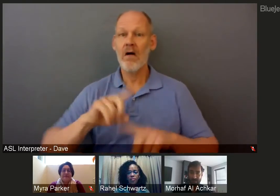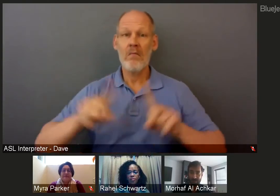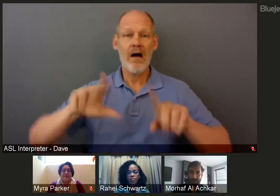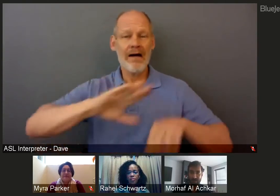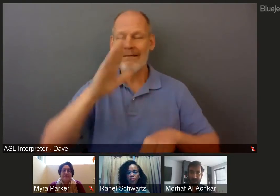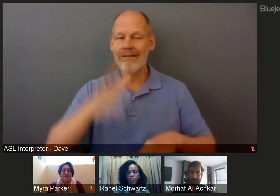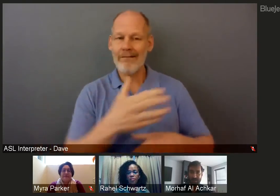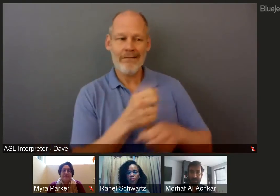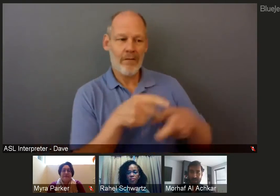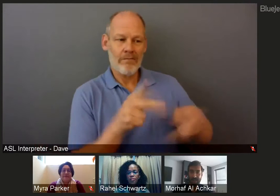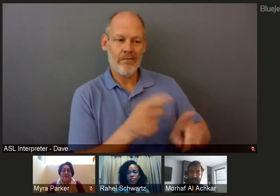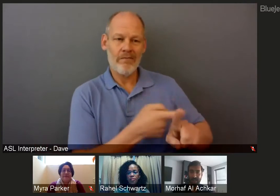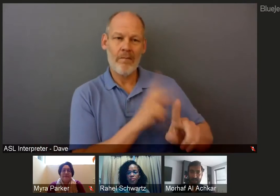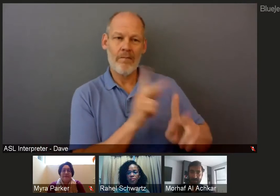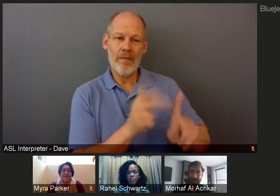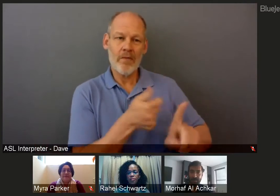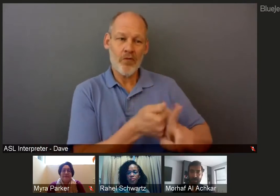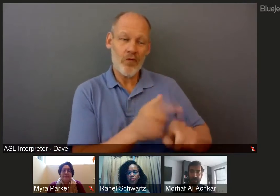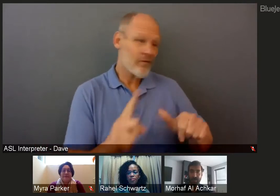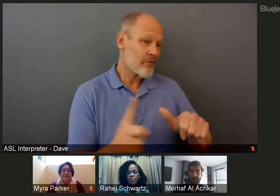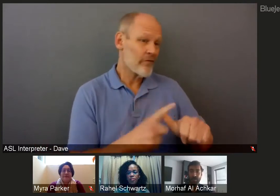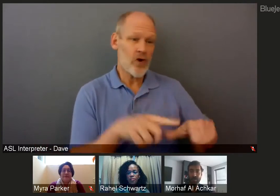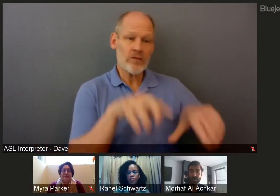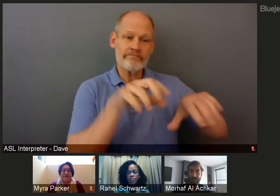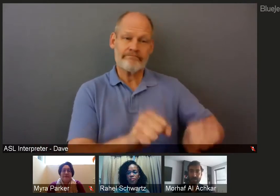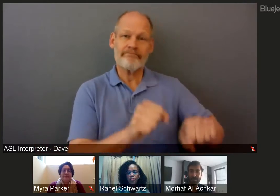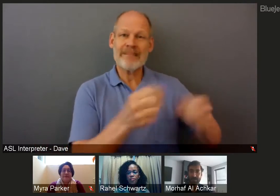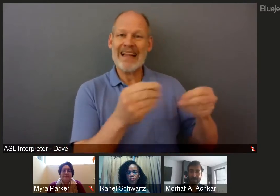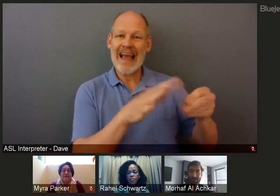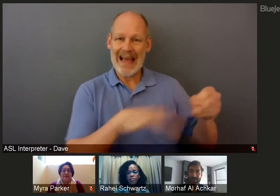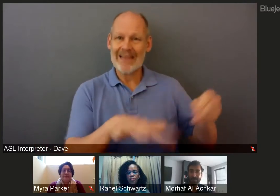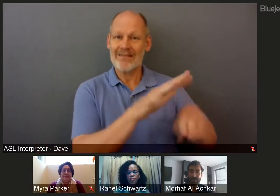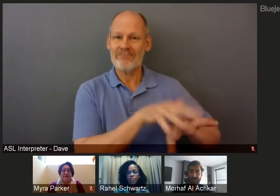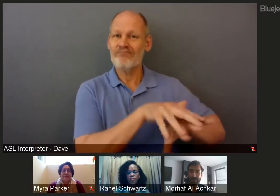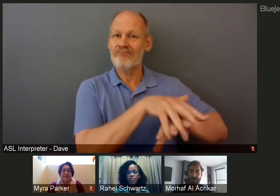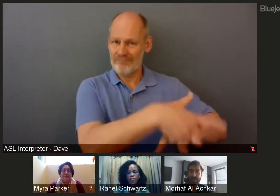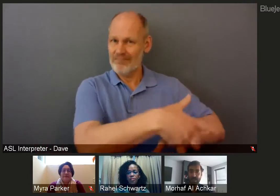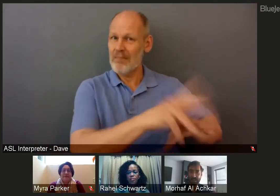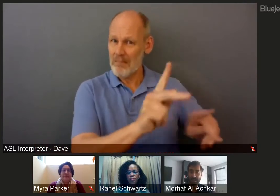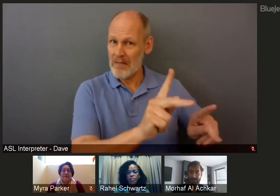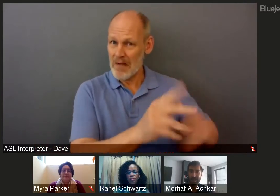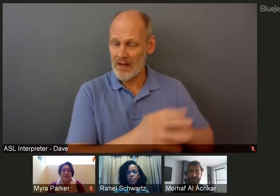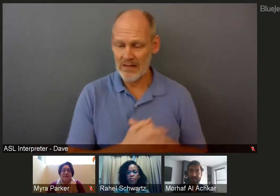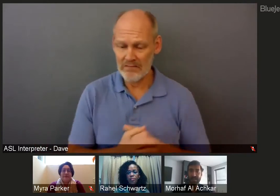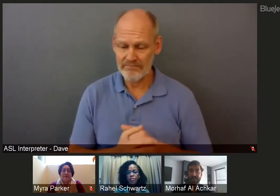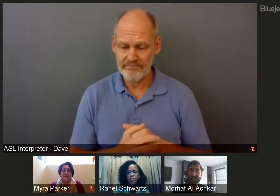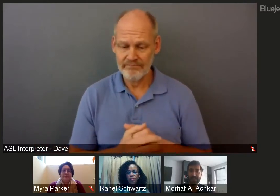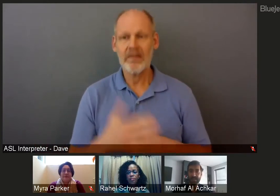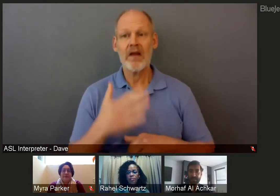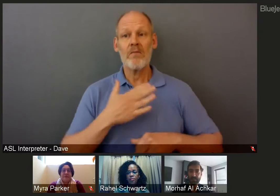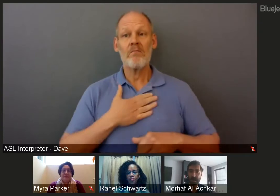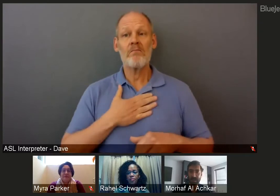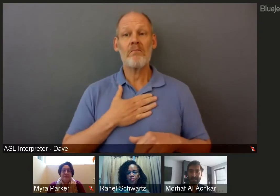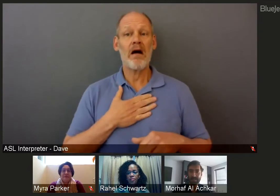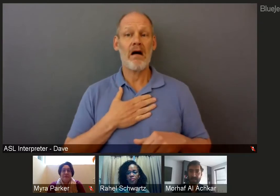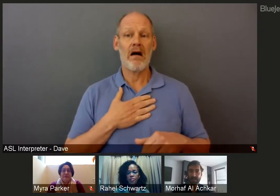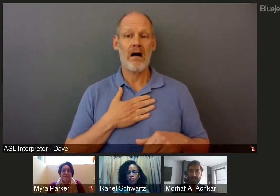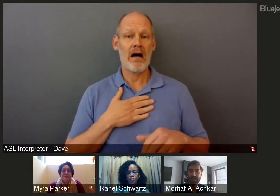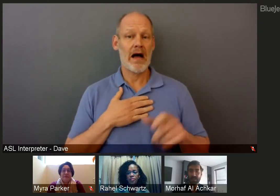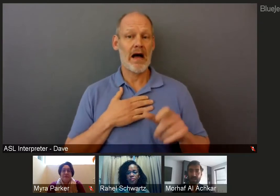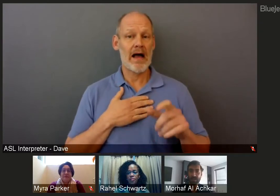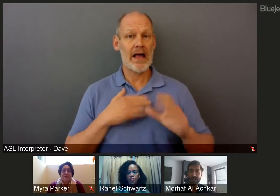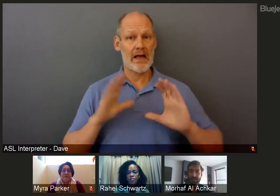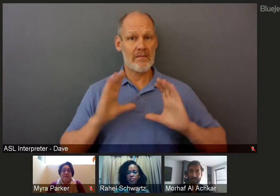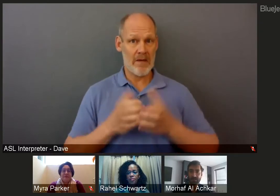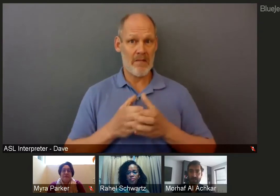I'm remembering that today as my people also experiencing oppression in Palestine by